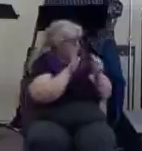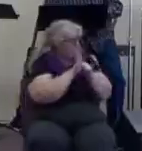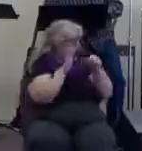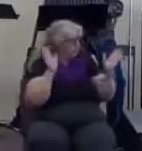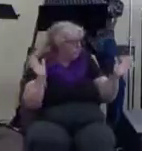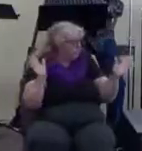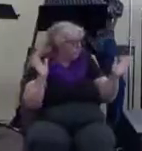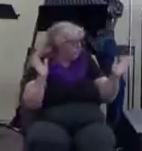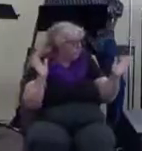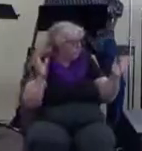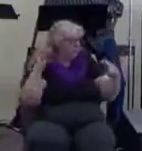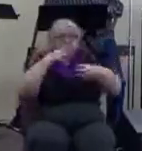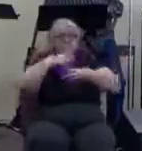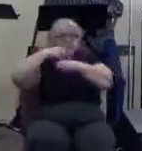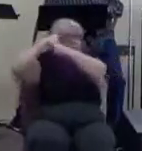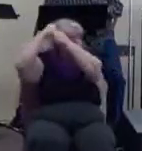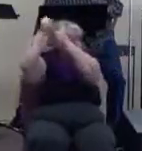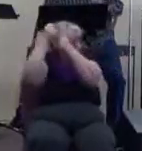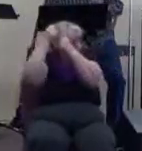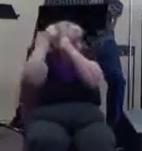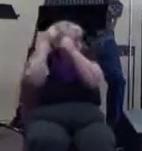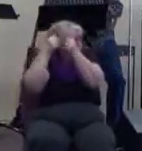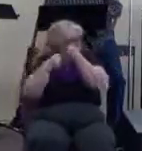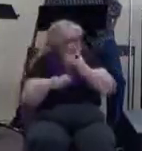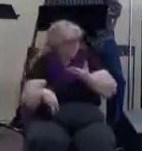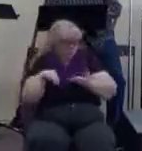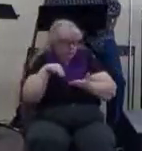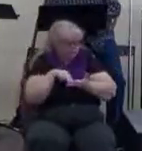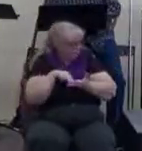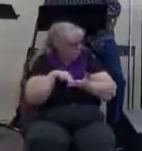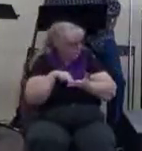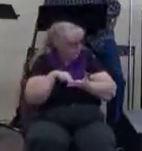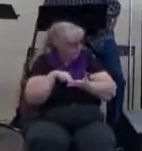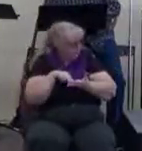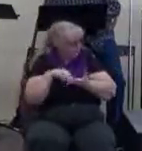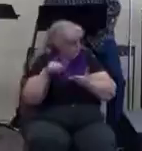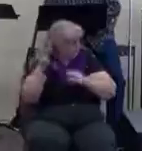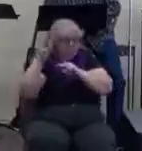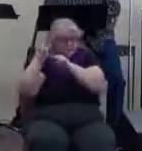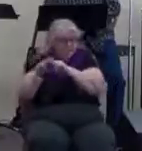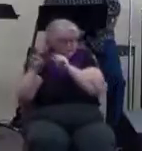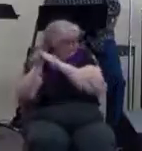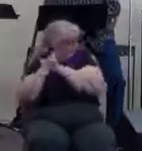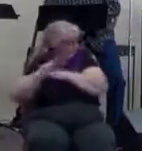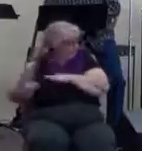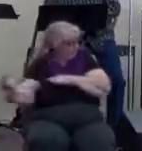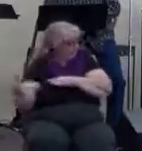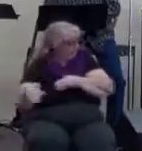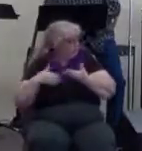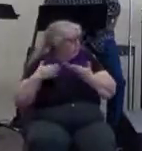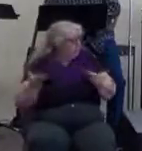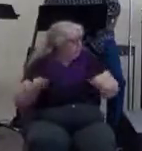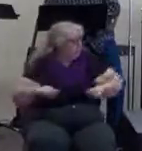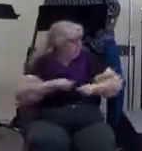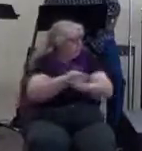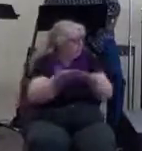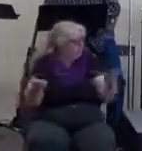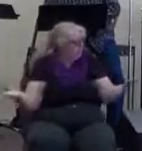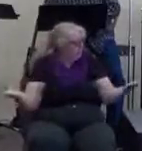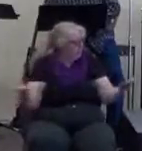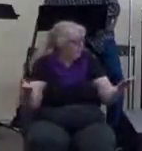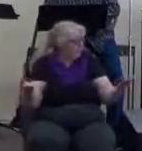right hand as Prince and Savior, that he might give repentance and forgiveness of